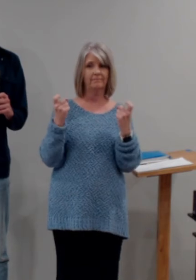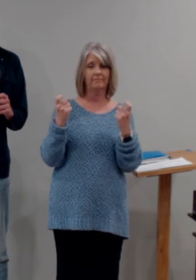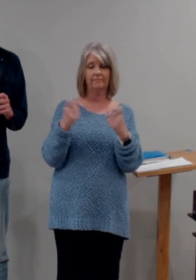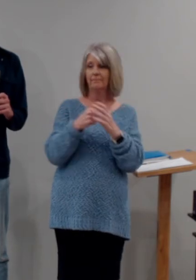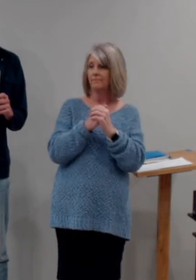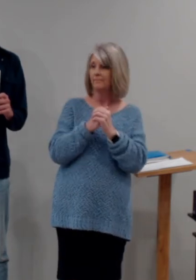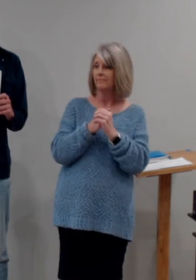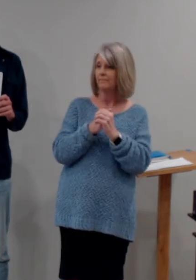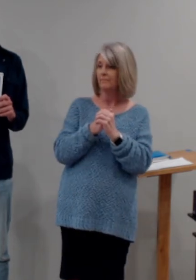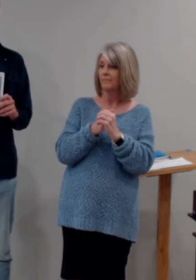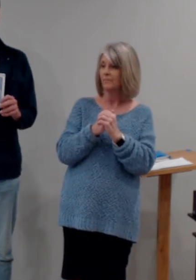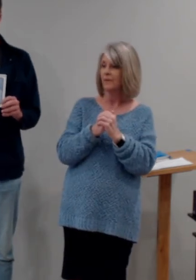He received Jesus.